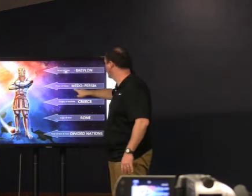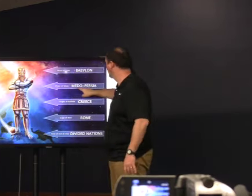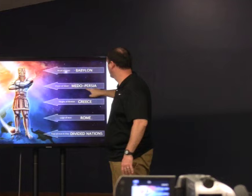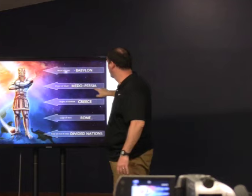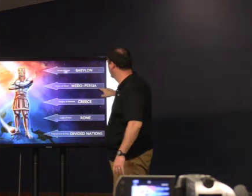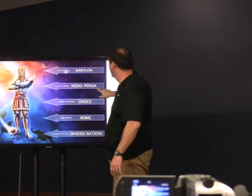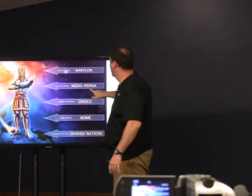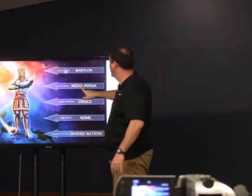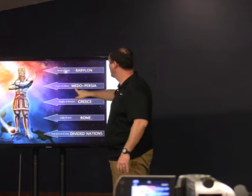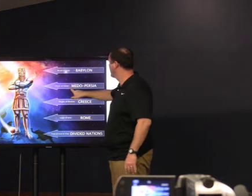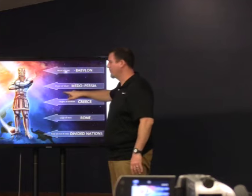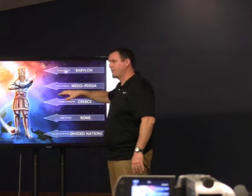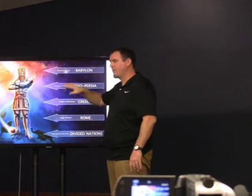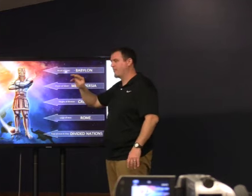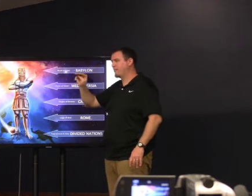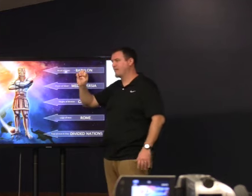And then